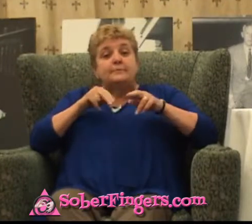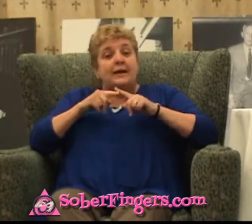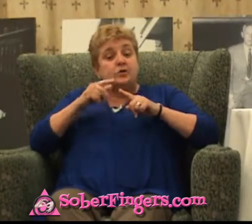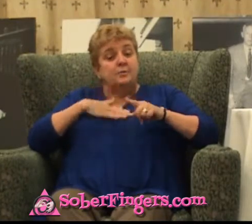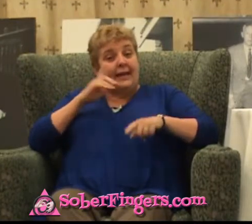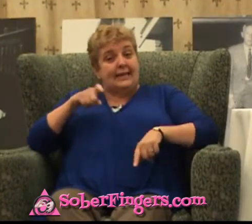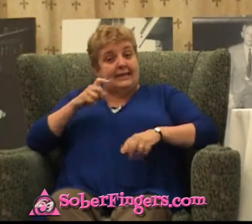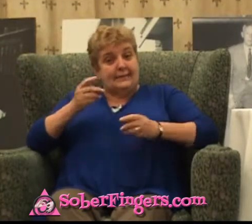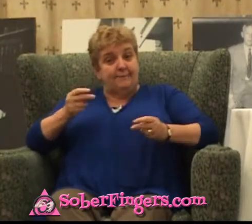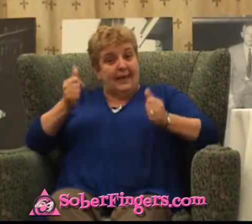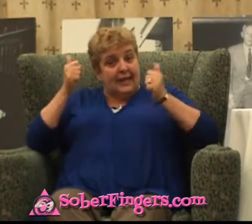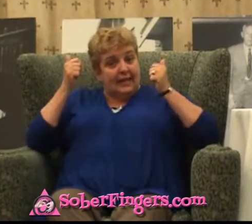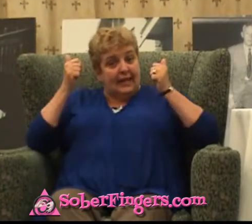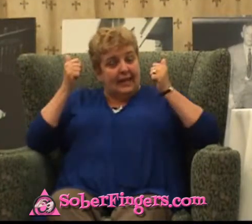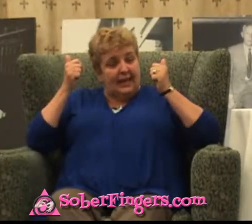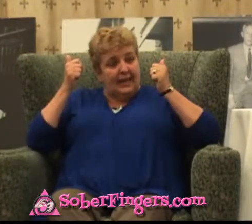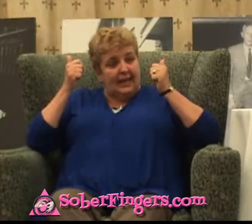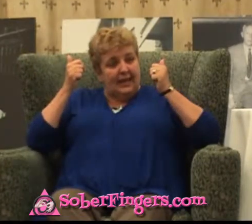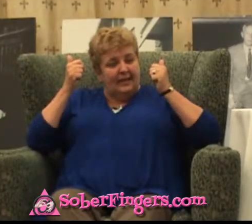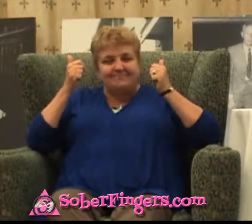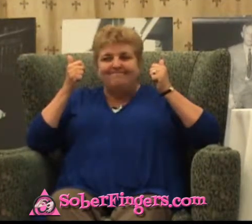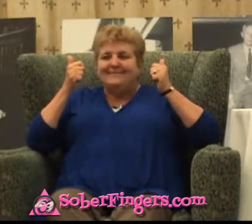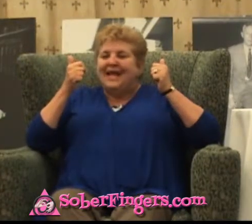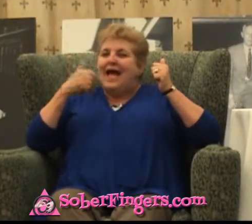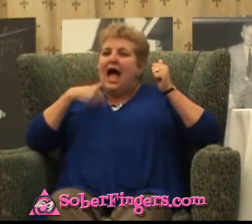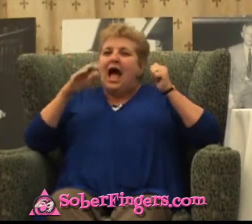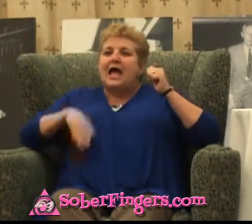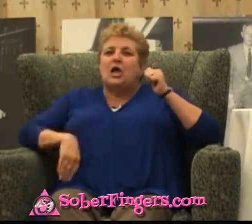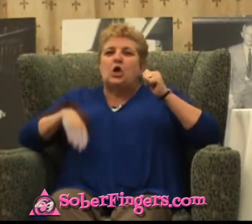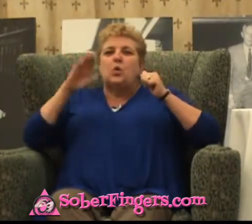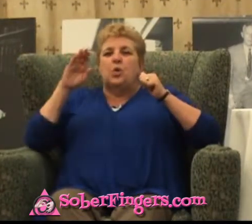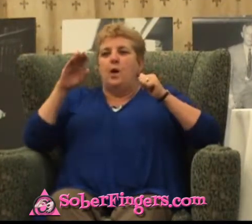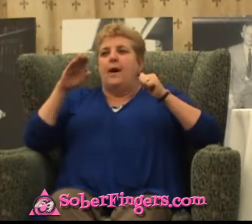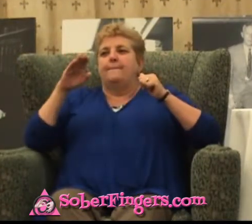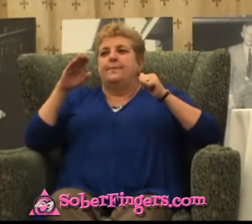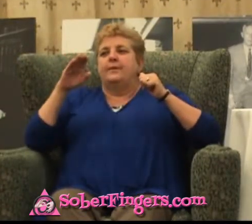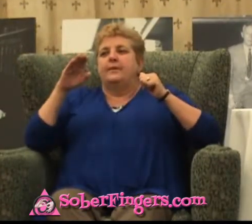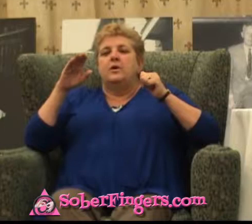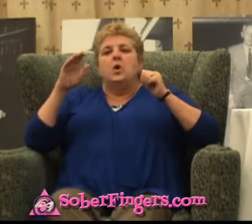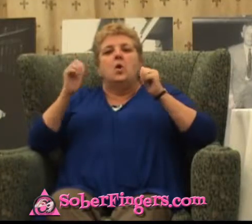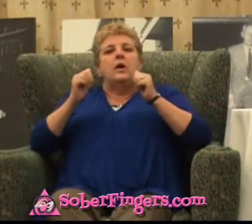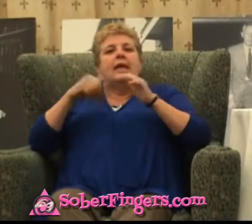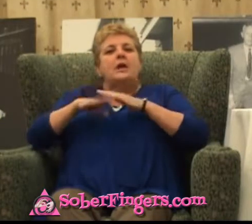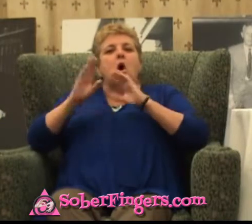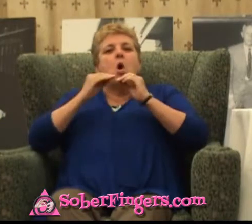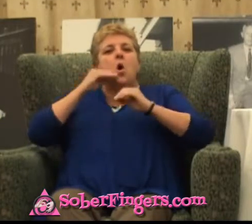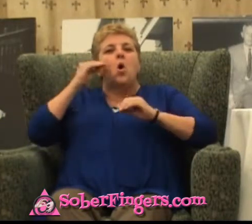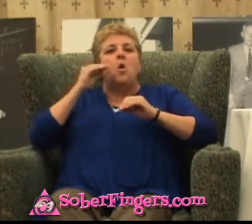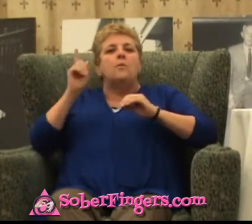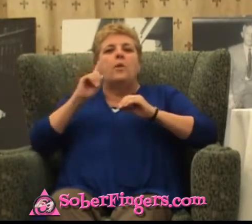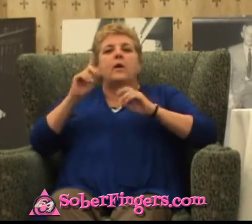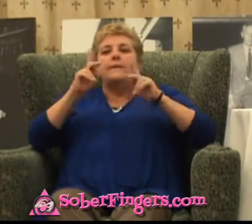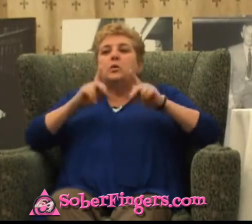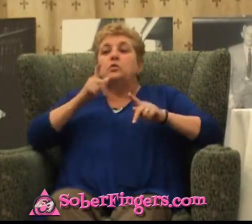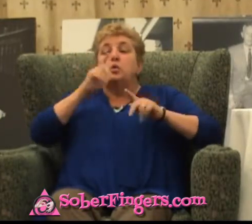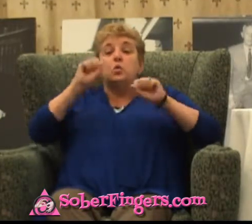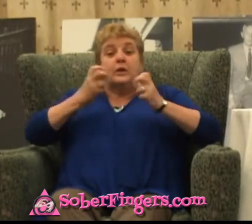instantly, see, I grew up in a home of he who yelled the loudest won. So if you don't respond in the way I think you